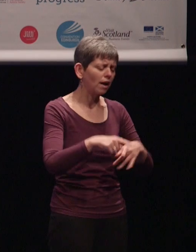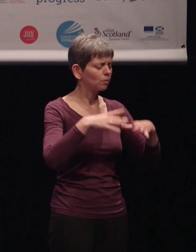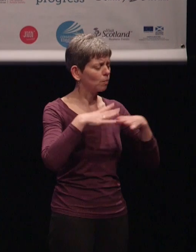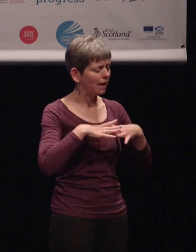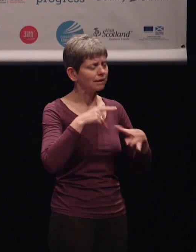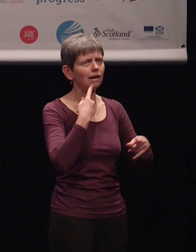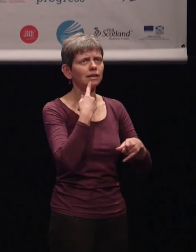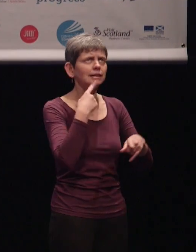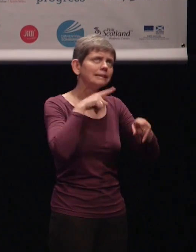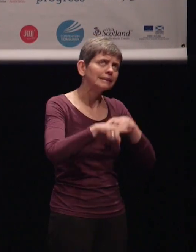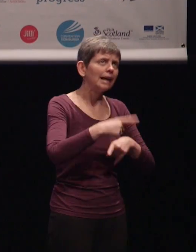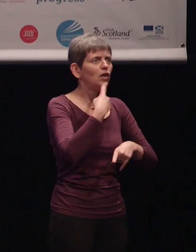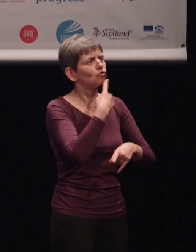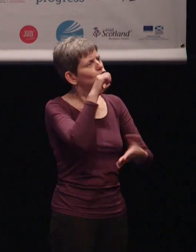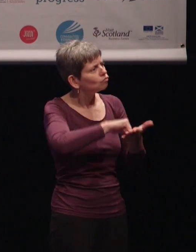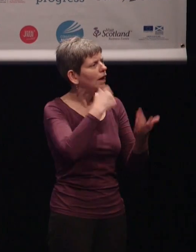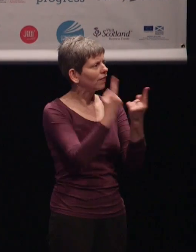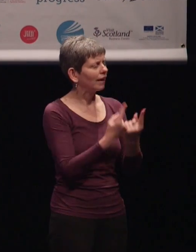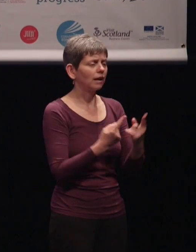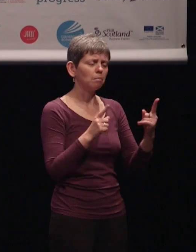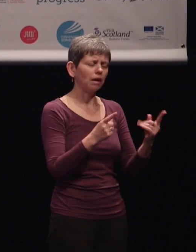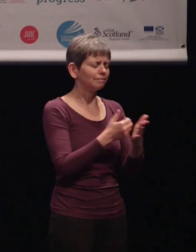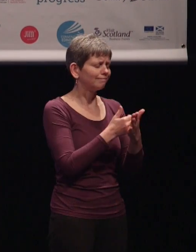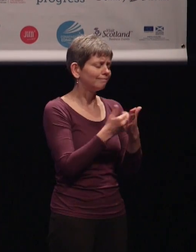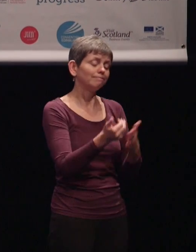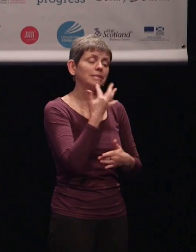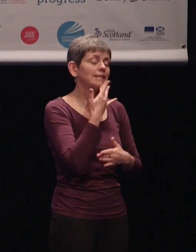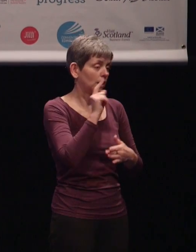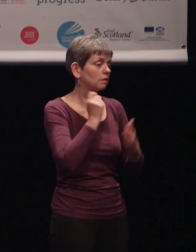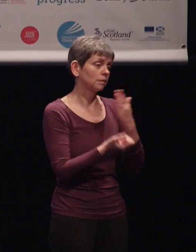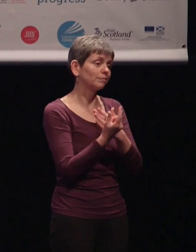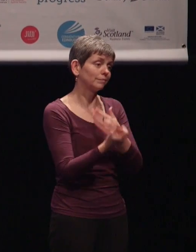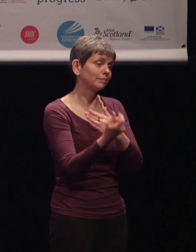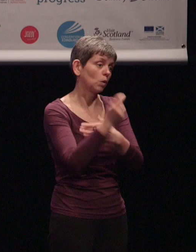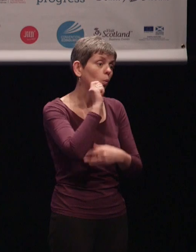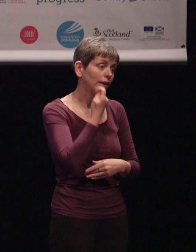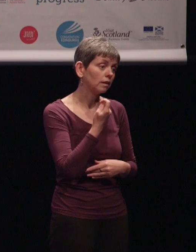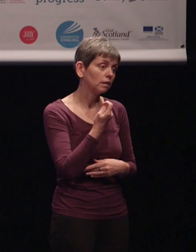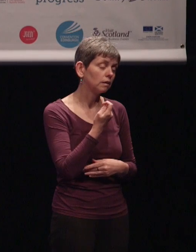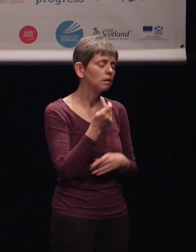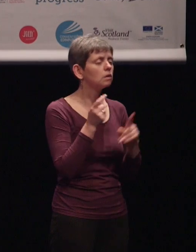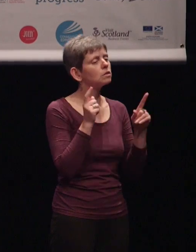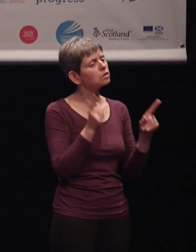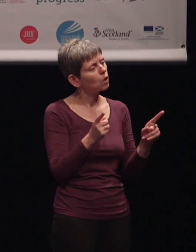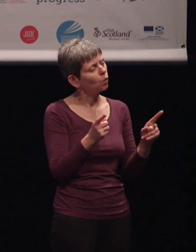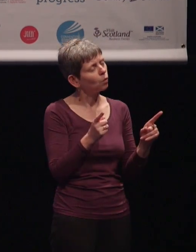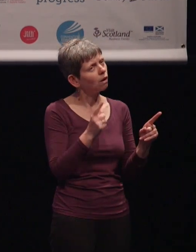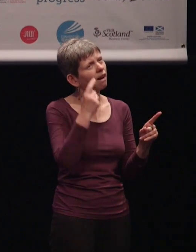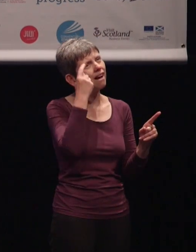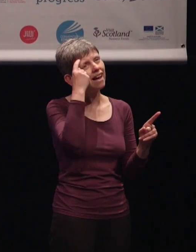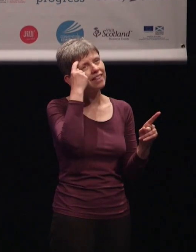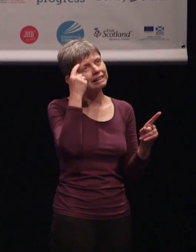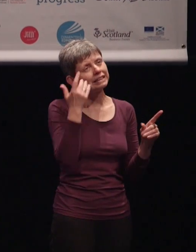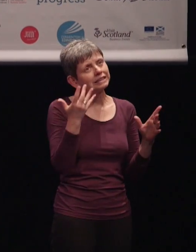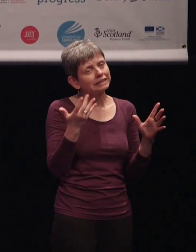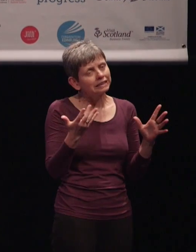always be prepared for everything. So knowing that, I think that I have to put